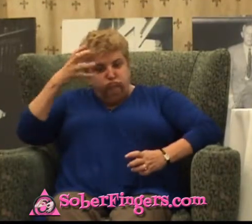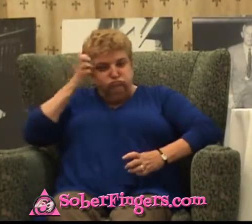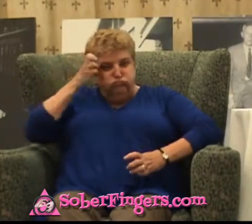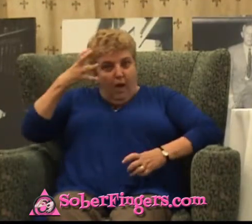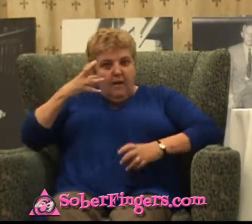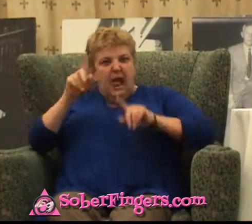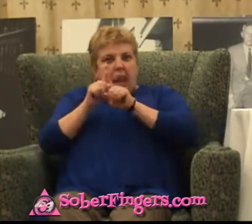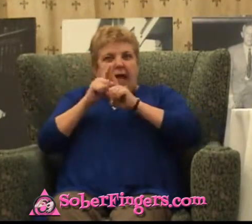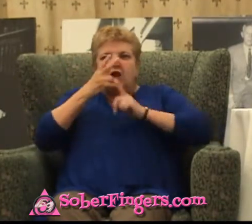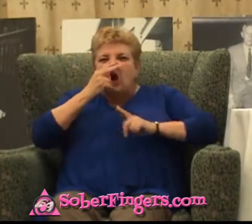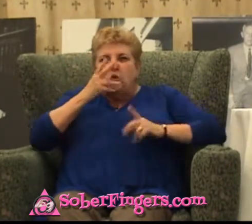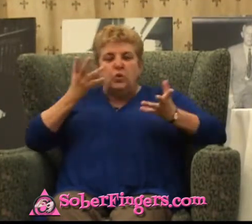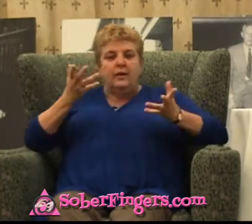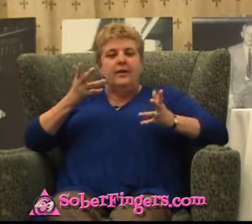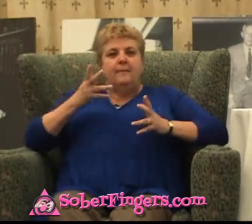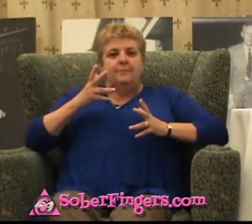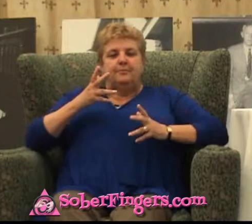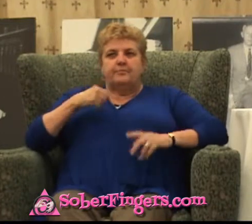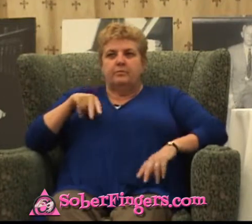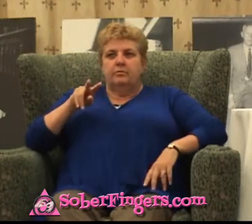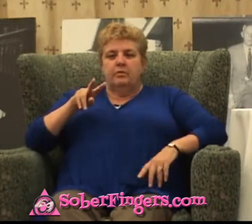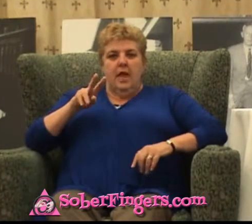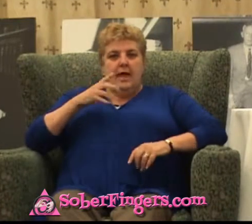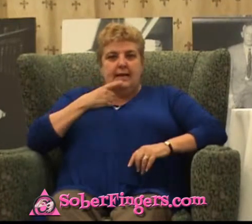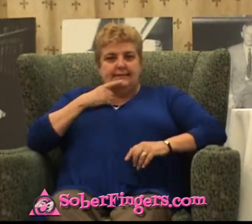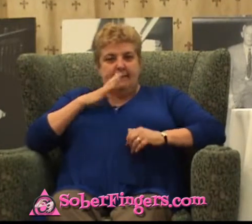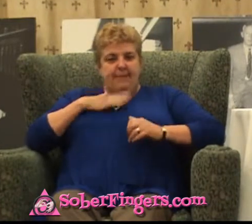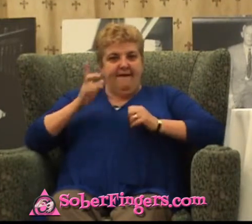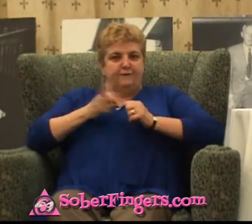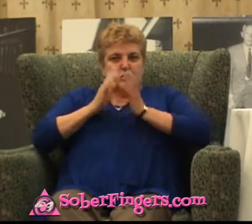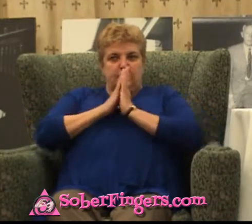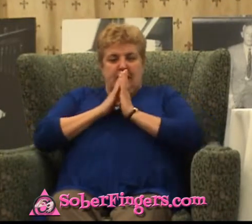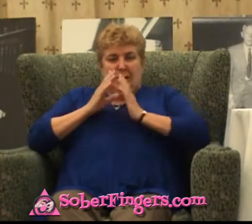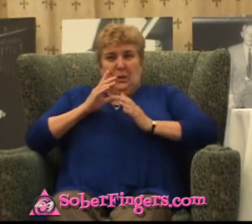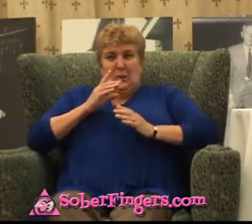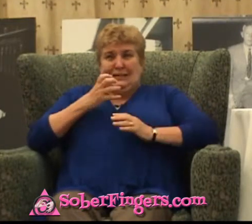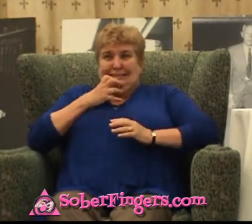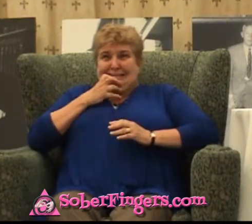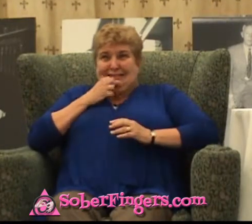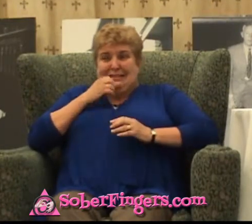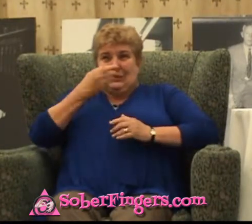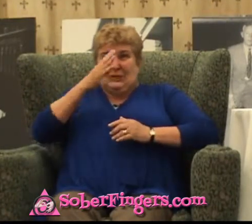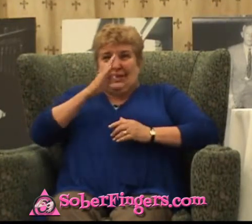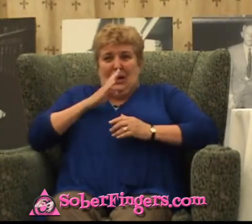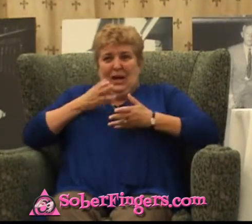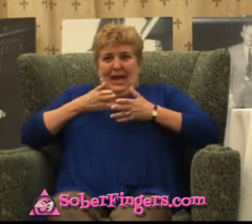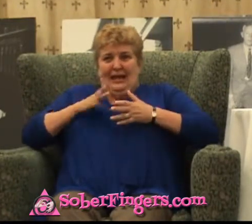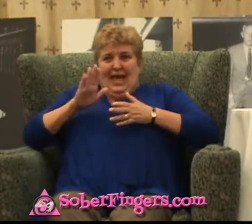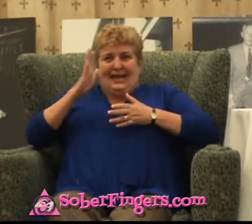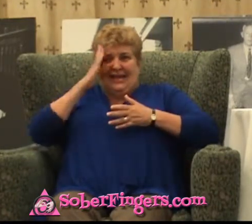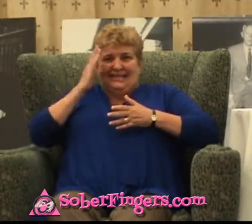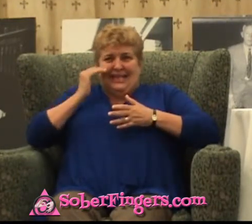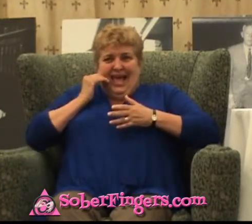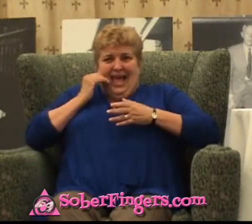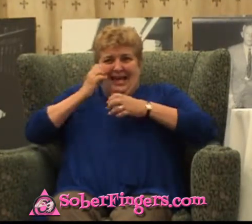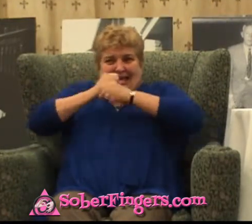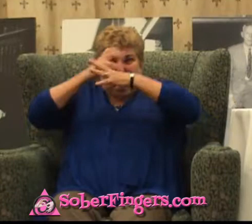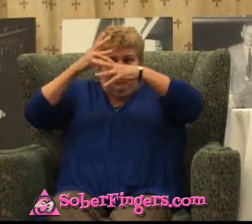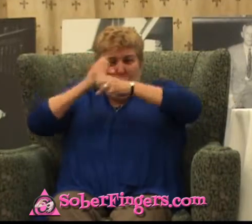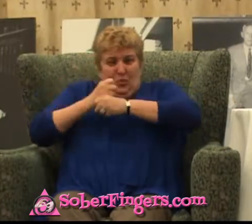And I said my first ever sincere prayer then. And it was, dear God, please let his head explode because I don't know how to get out of this. That